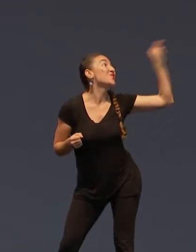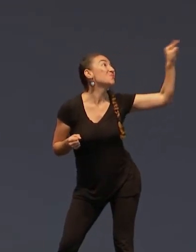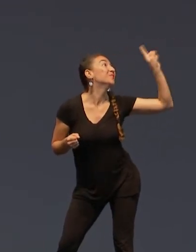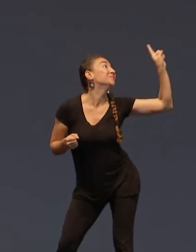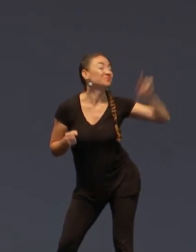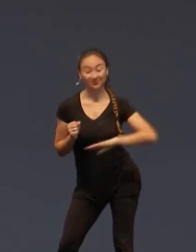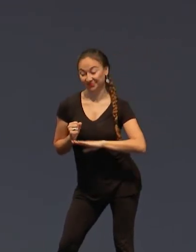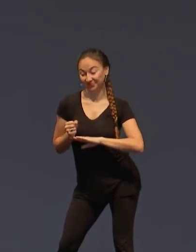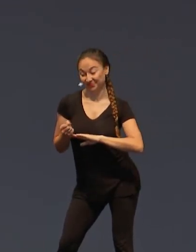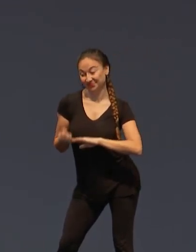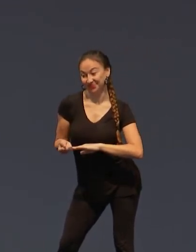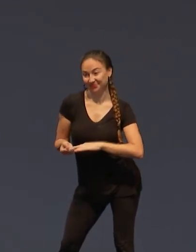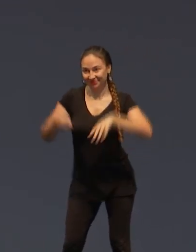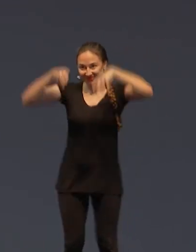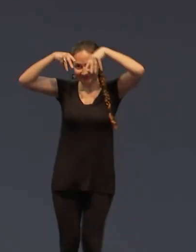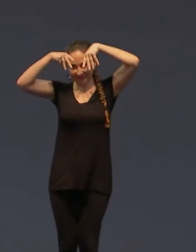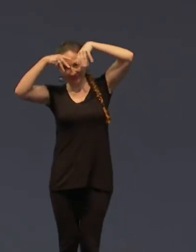Don't worry, we have one for you.